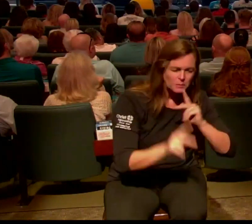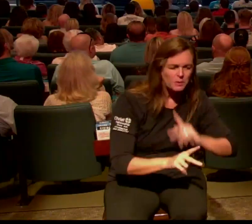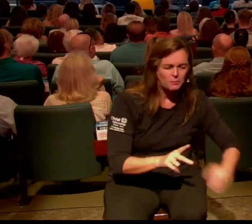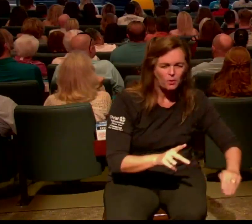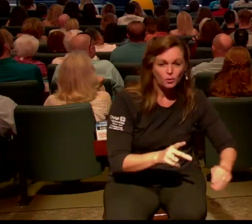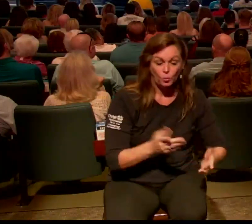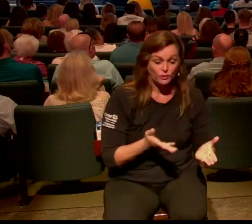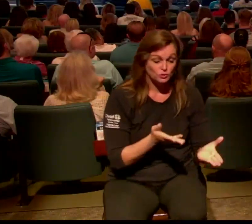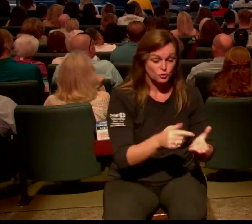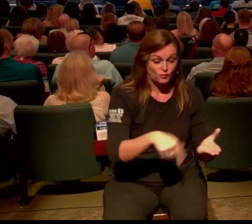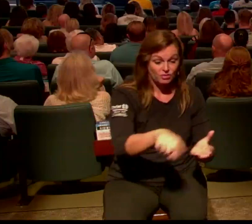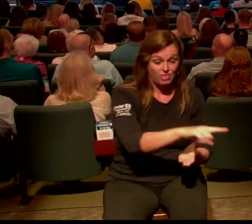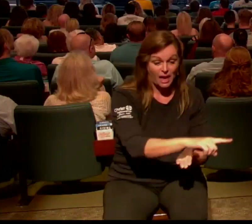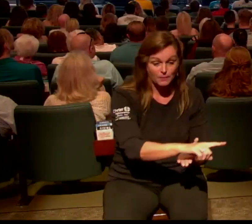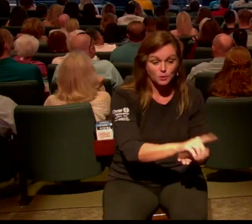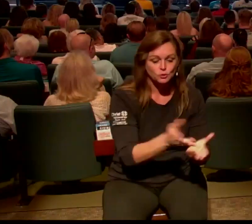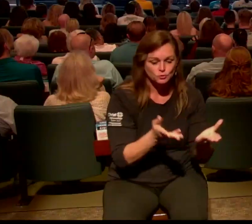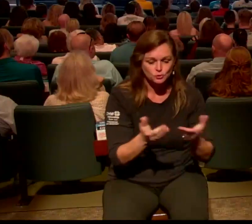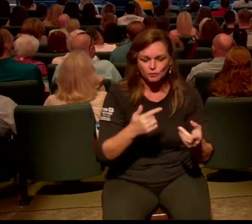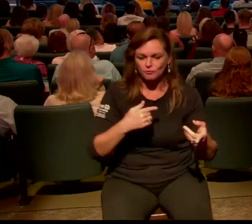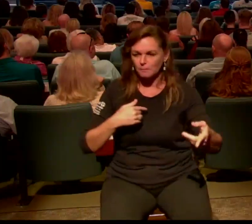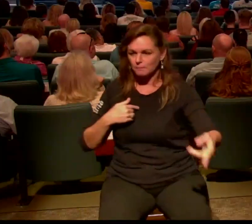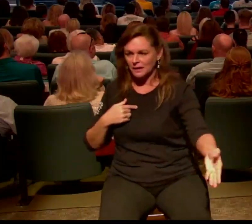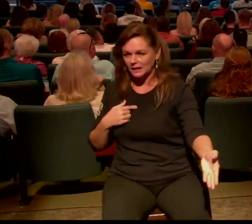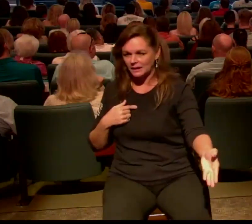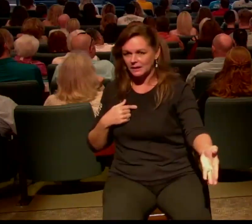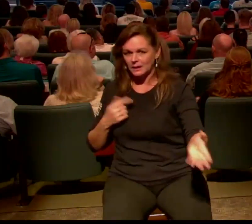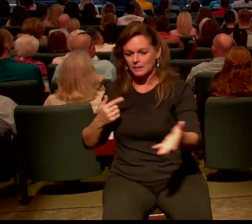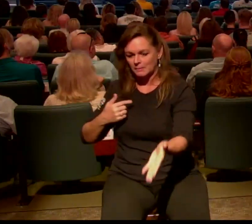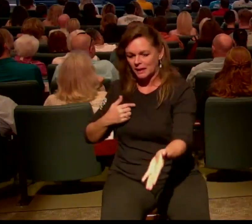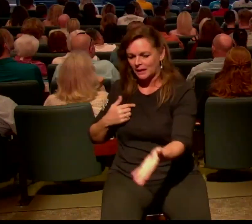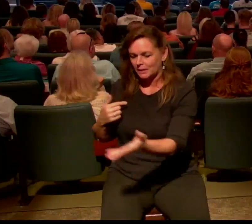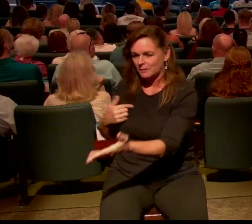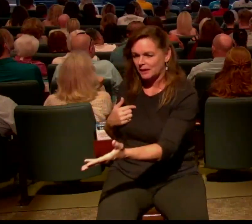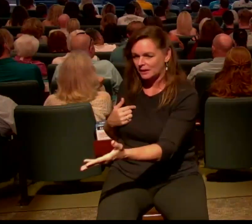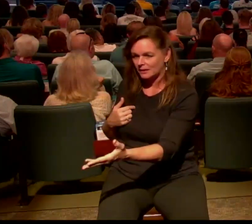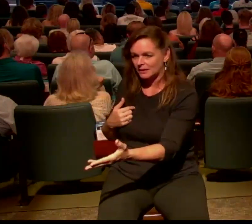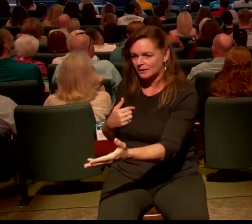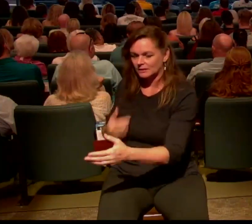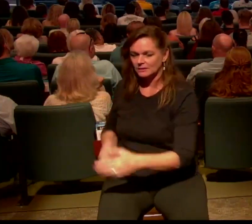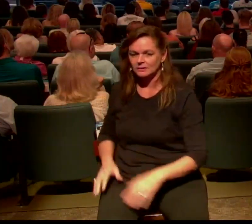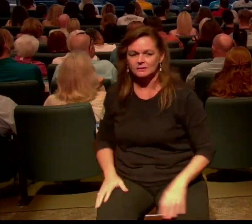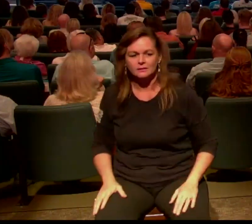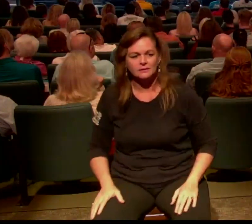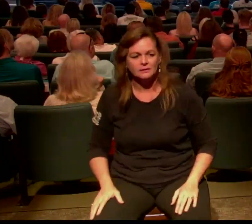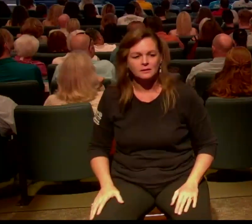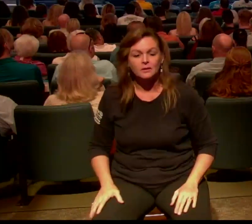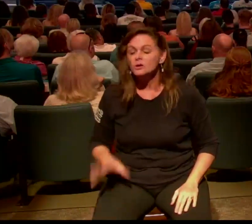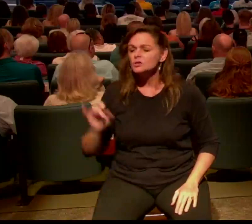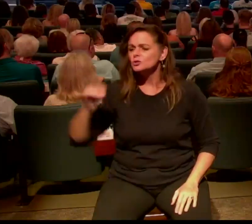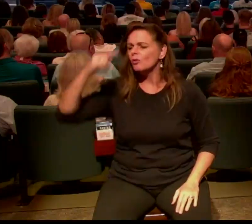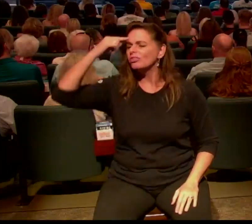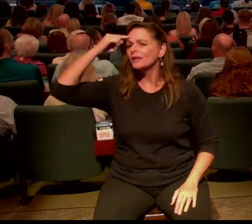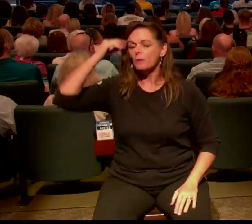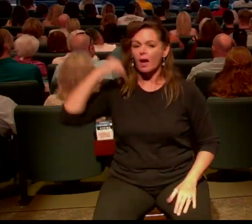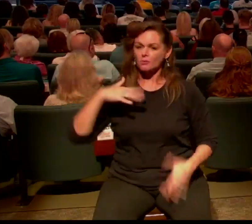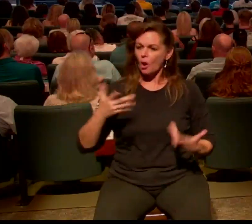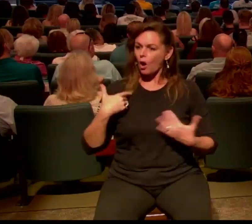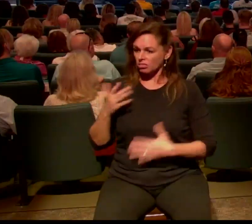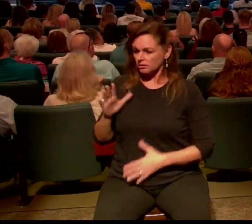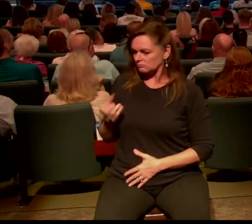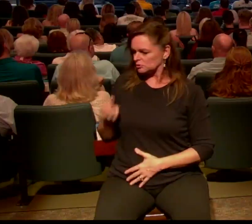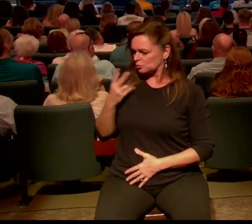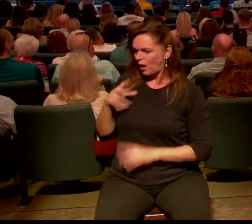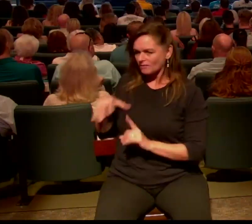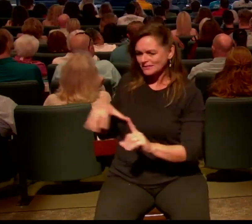serve me. Now, this is amazing. They didn't realize this. They were just doing good things. They were loving people, serving people, clothing people, visiting